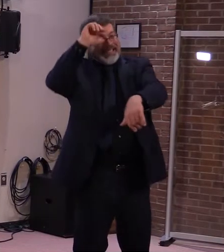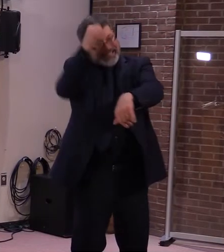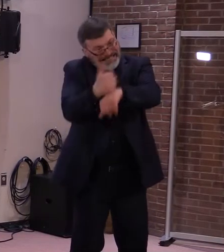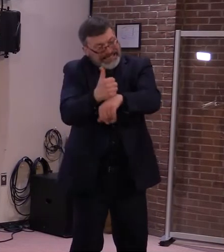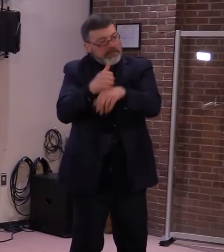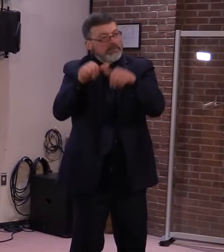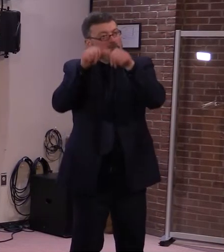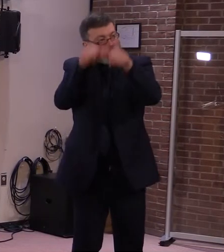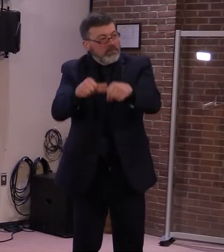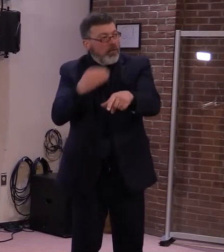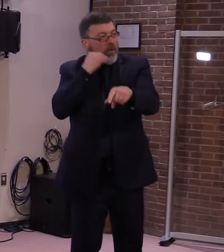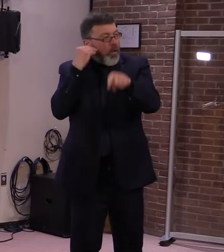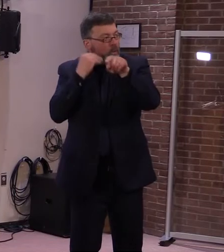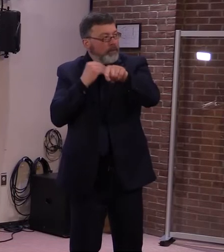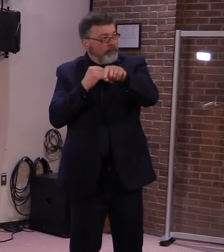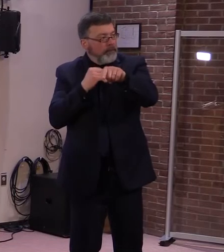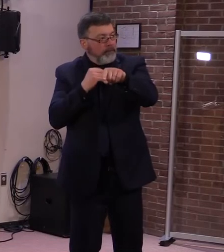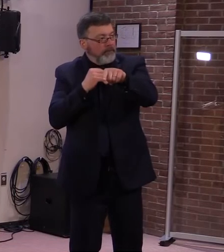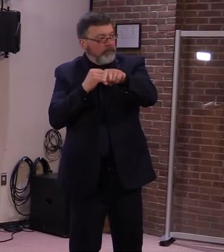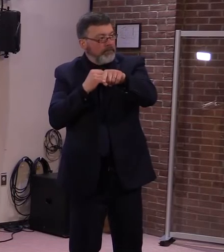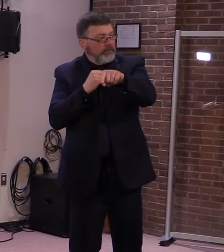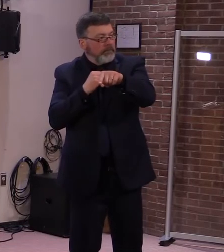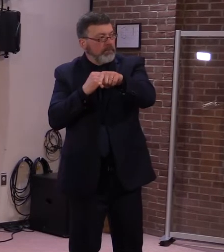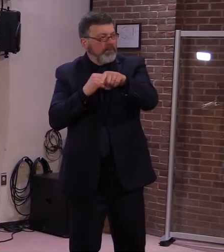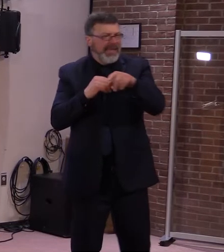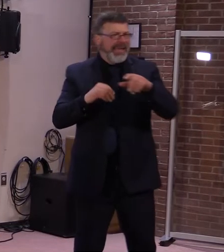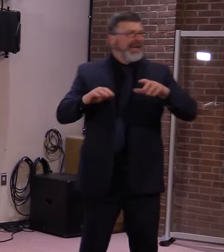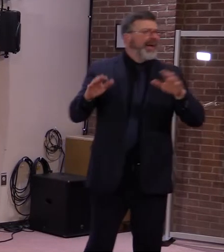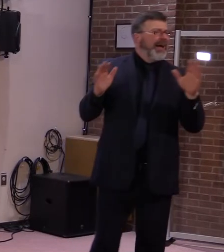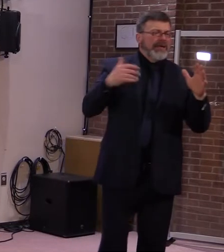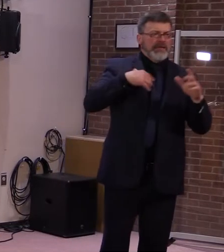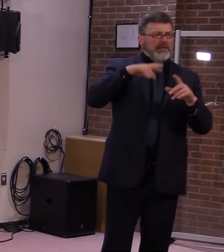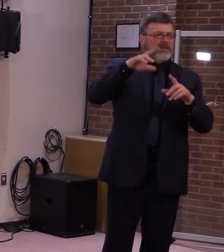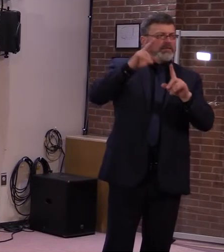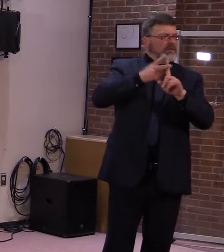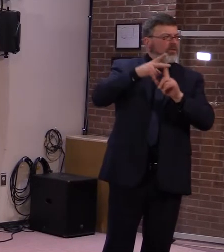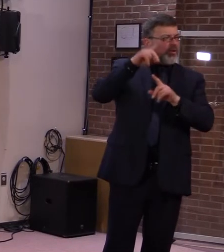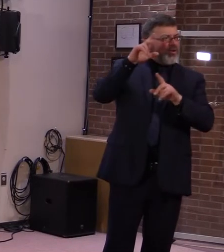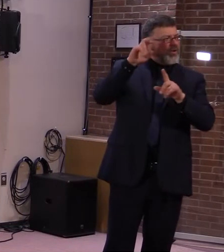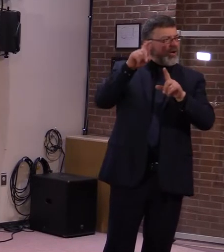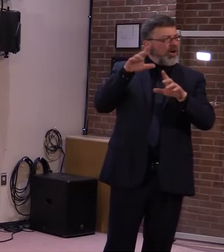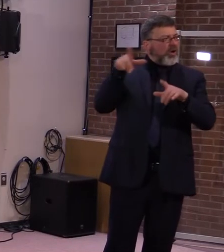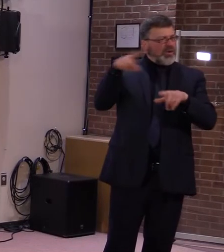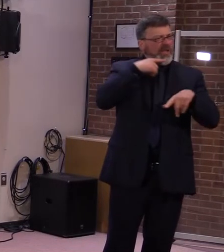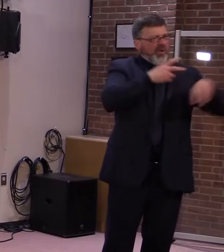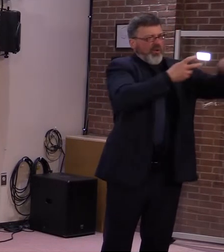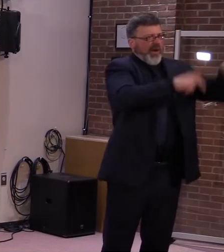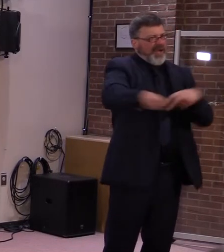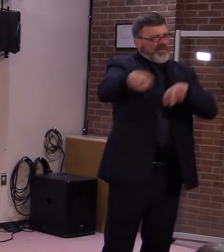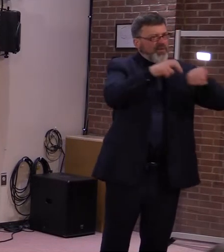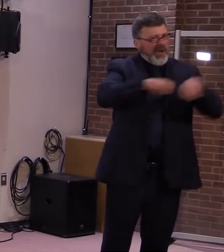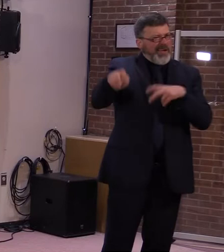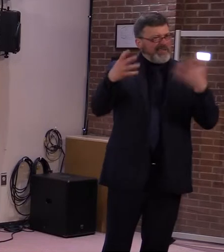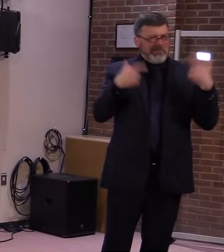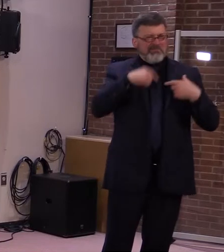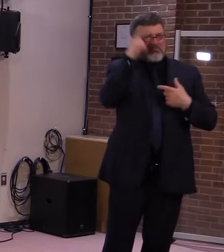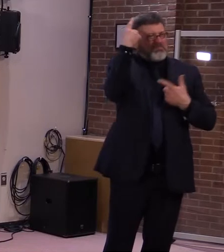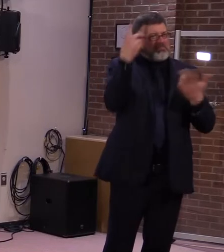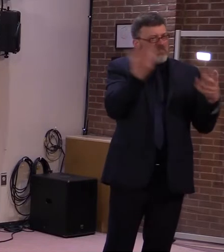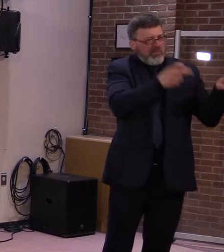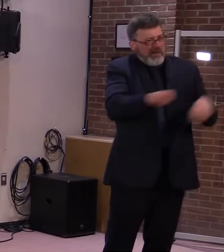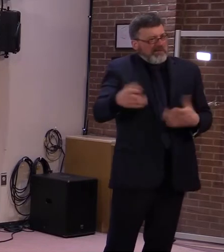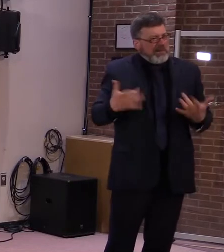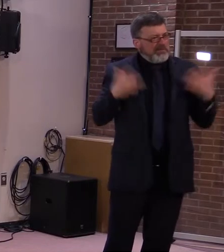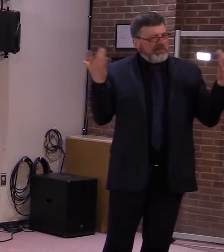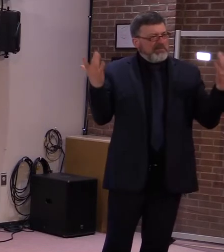motels, or what can you tell me about that? It will be used for the individuals